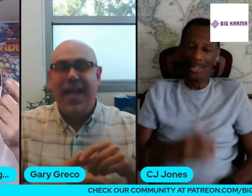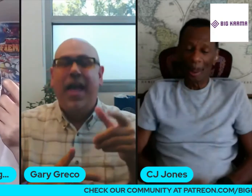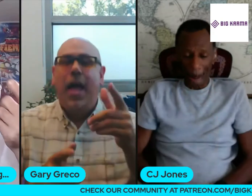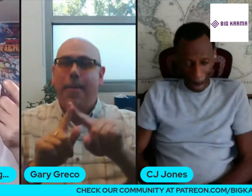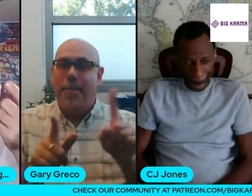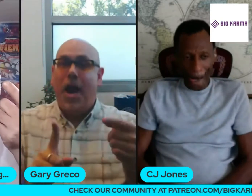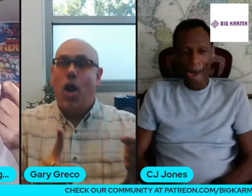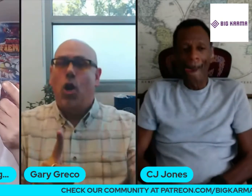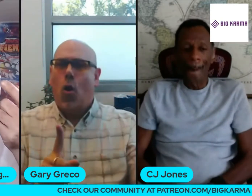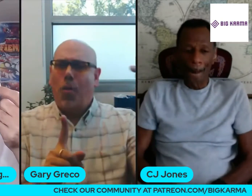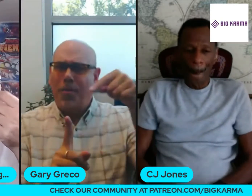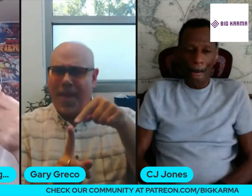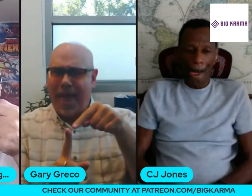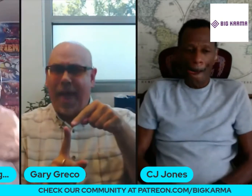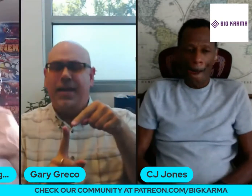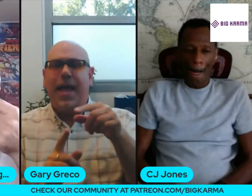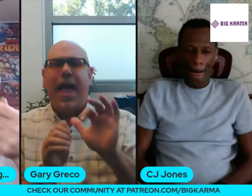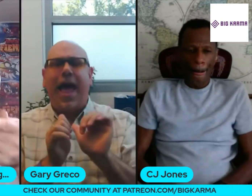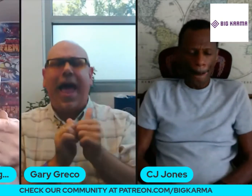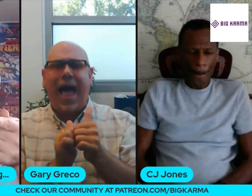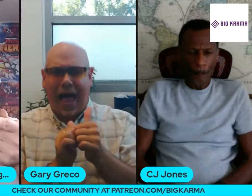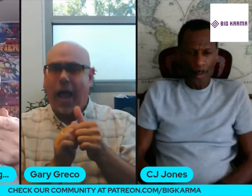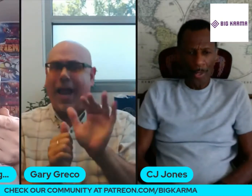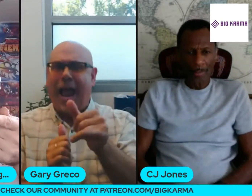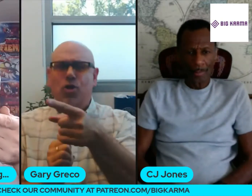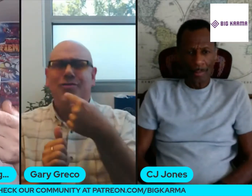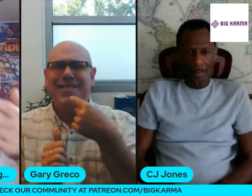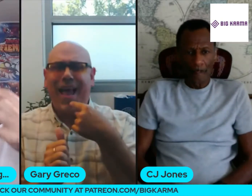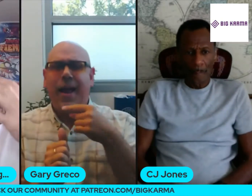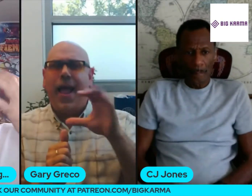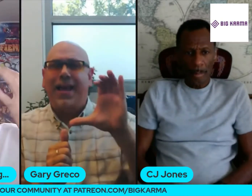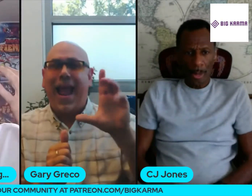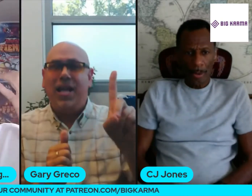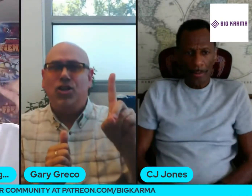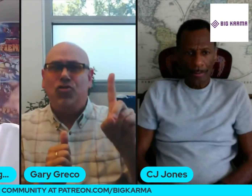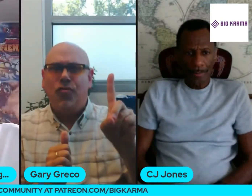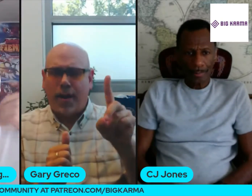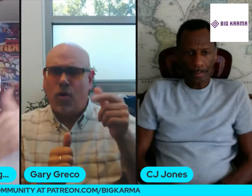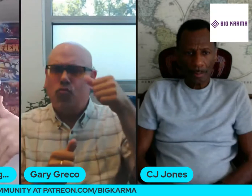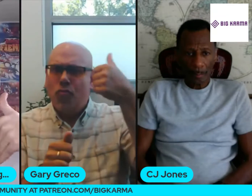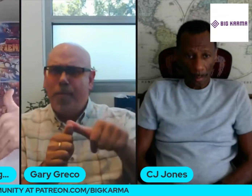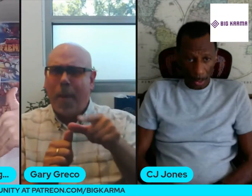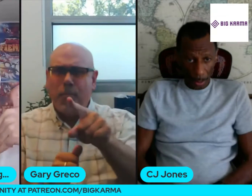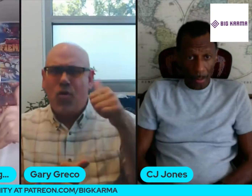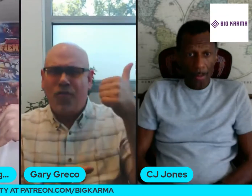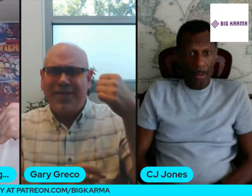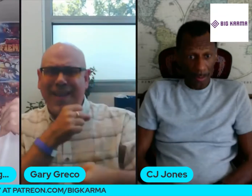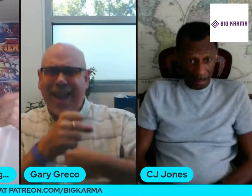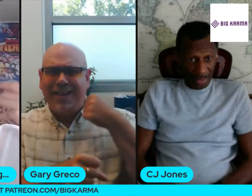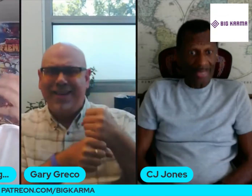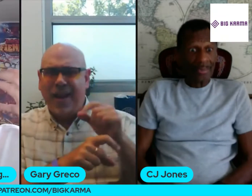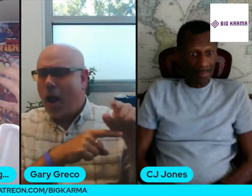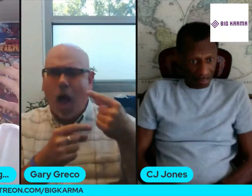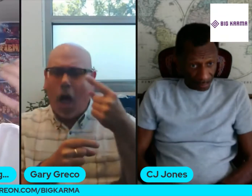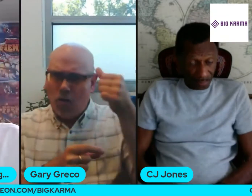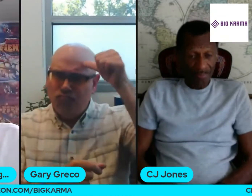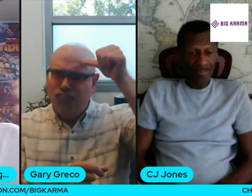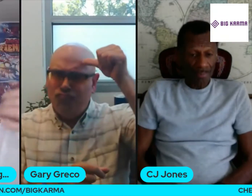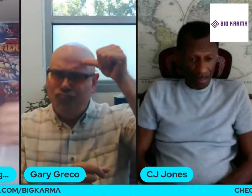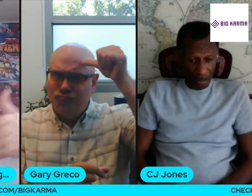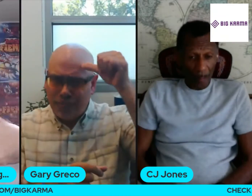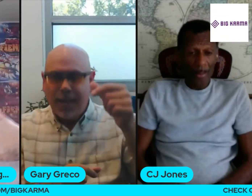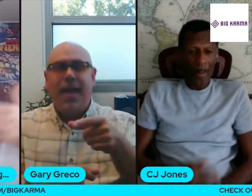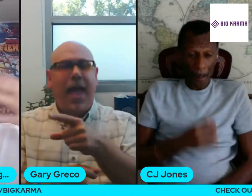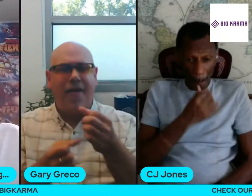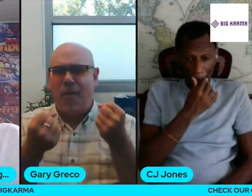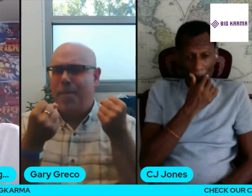that casting director remember me 10 years later? I've had many moments like this when I do an